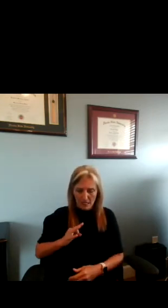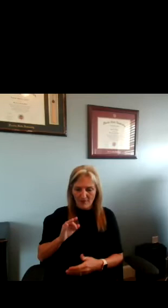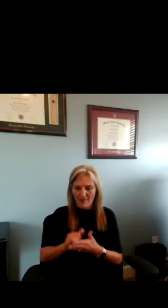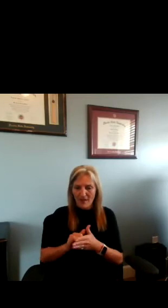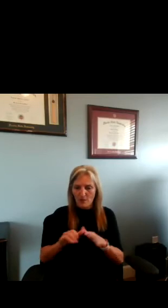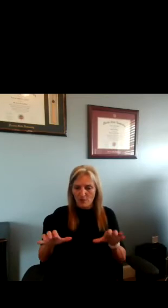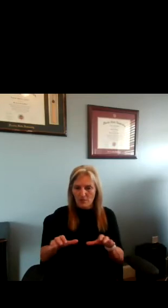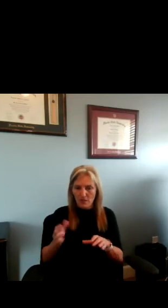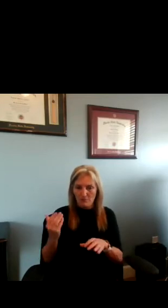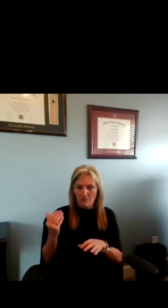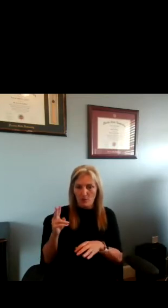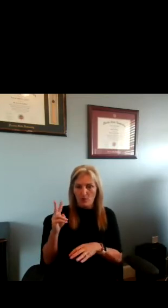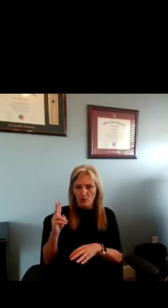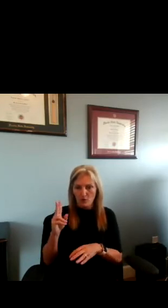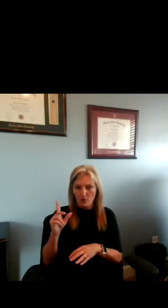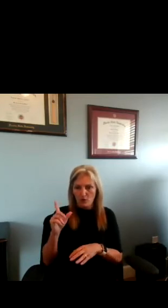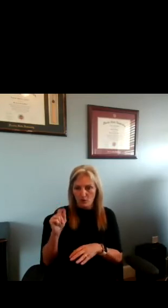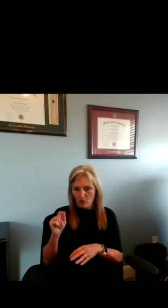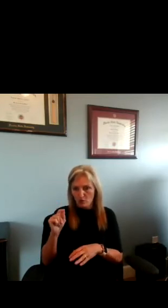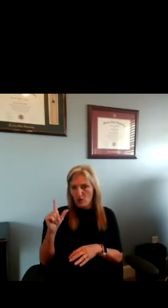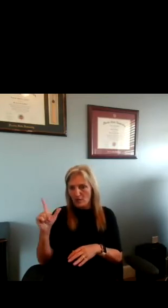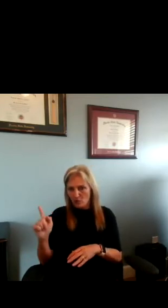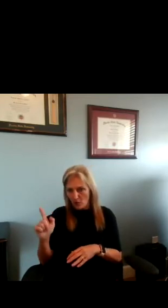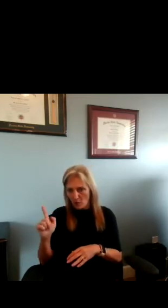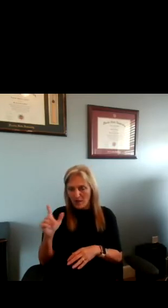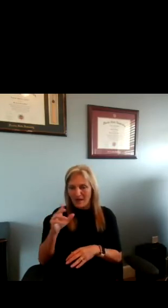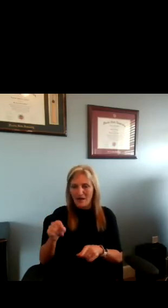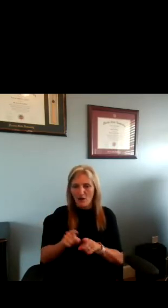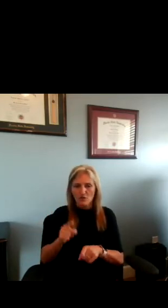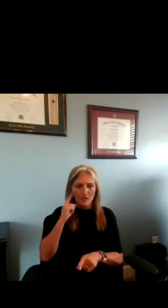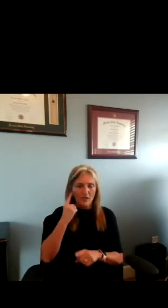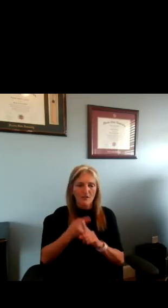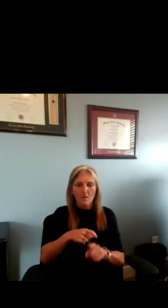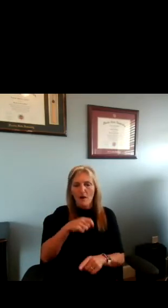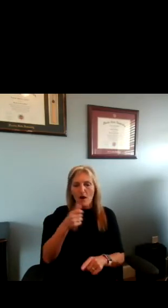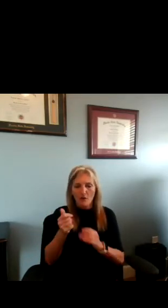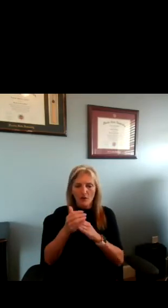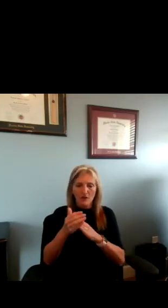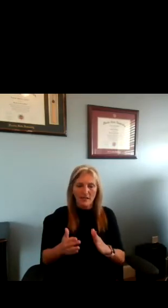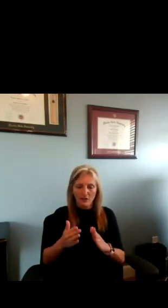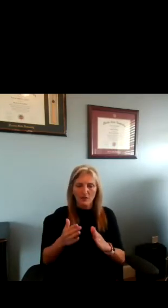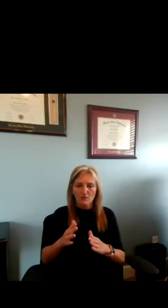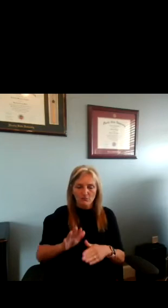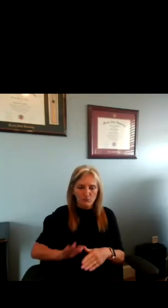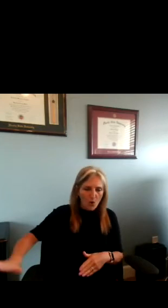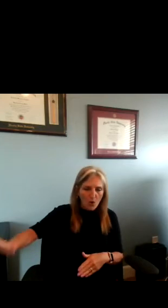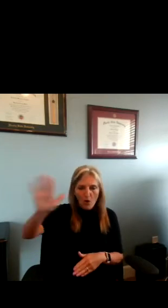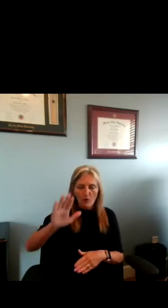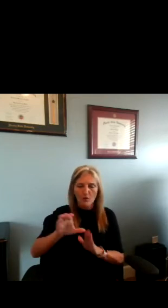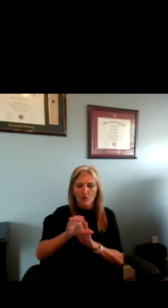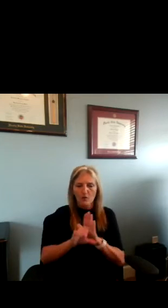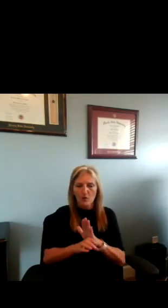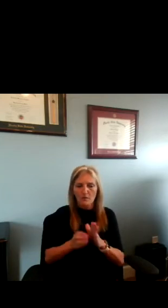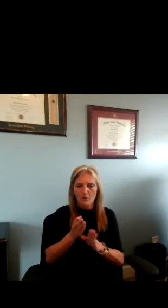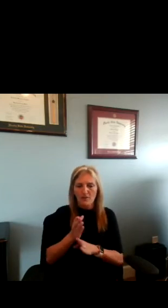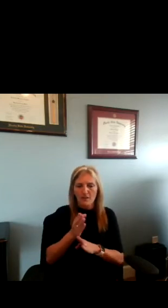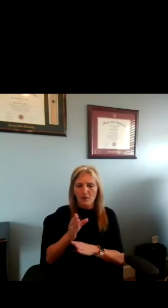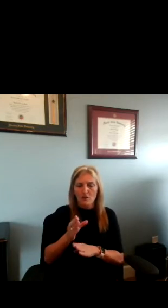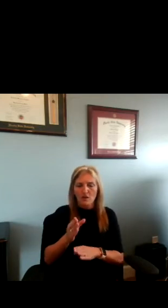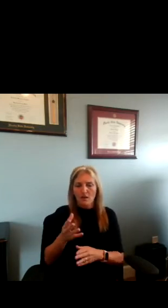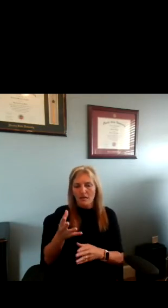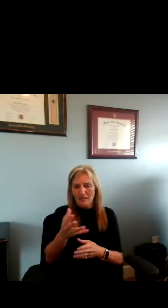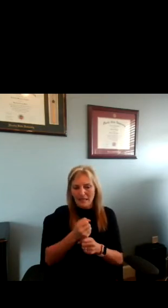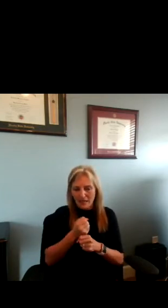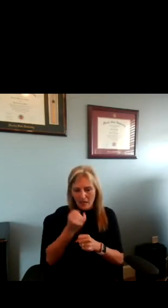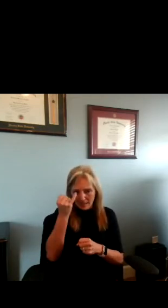in 2021. And of course, you will also hear from thought leaders across the criminal legal field, get their insights about reform and how to